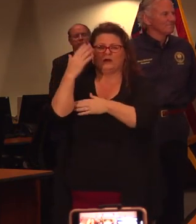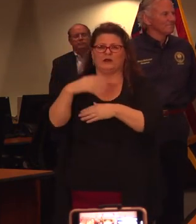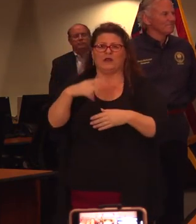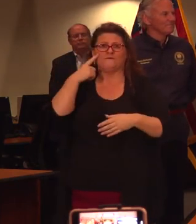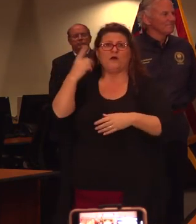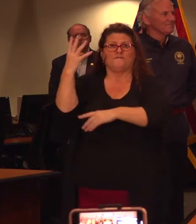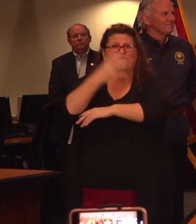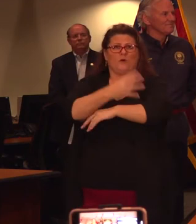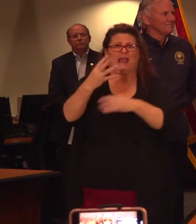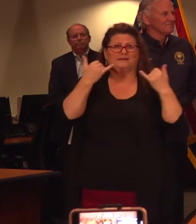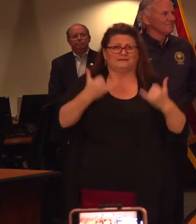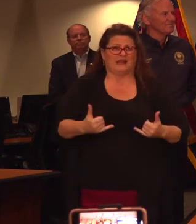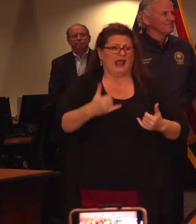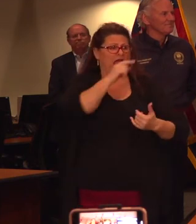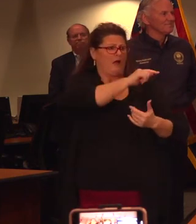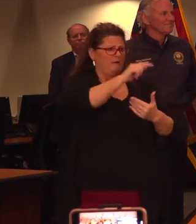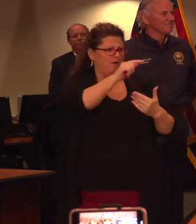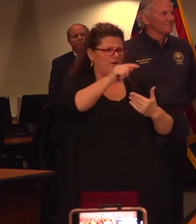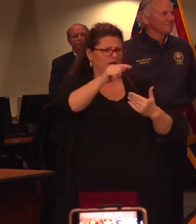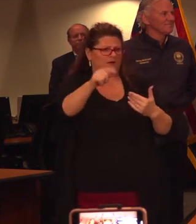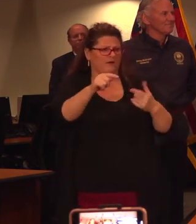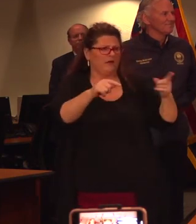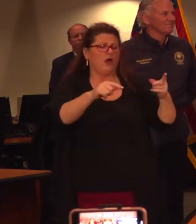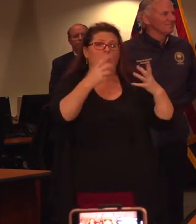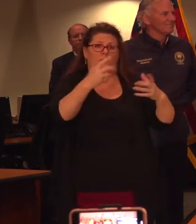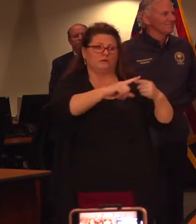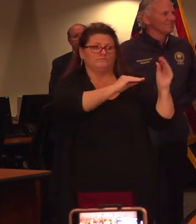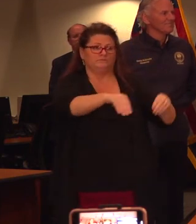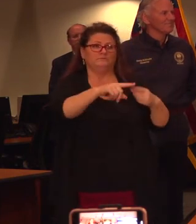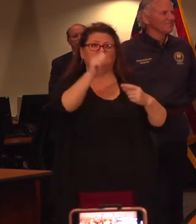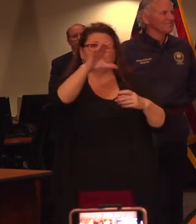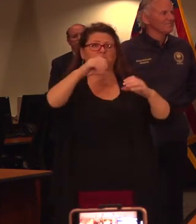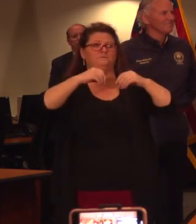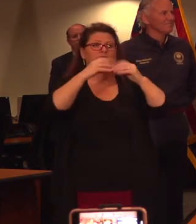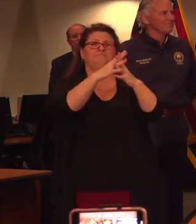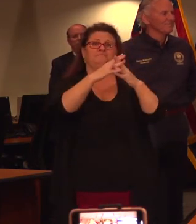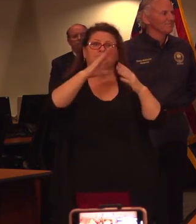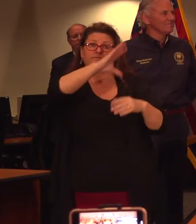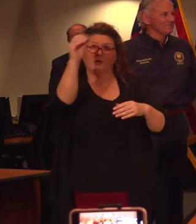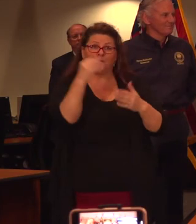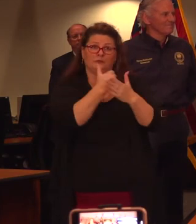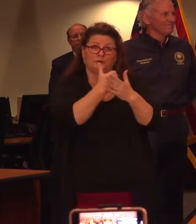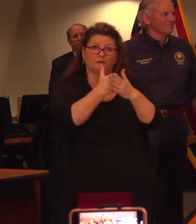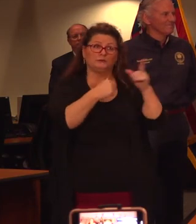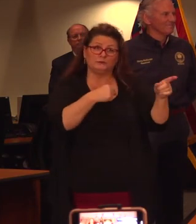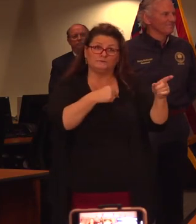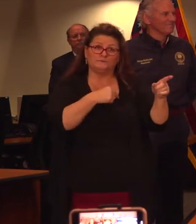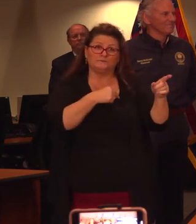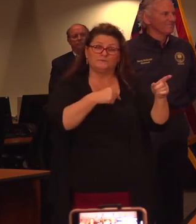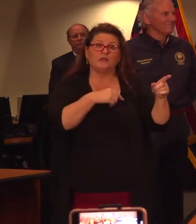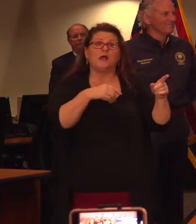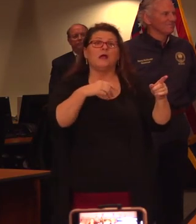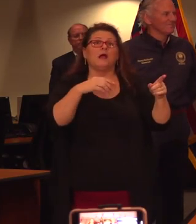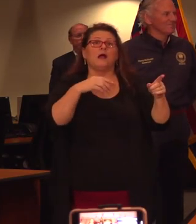with prospects, and not a one of them has brought up COVID-19. So everyone knows we'll get through this, huh? So everybody knows